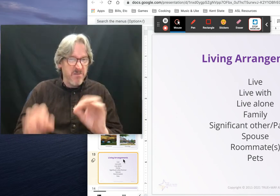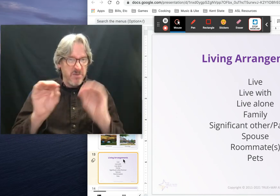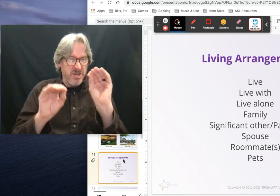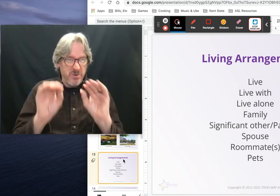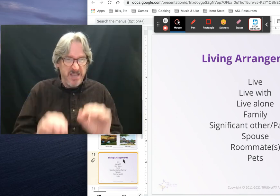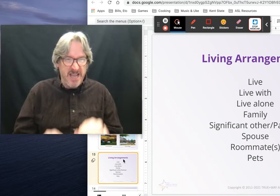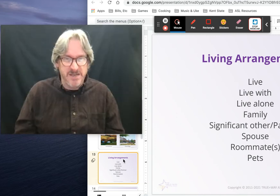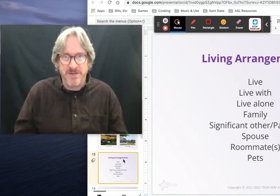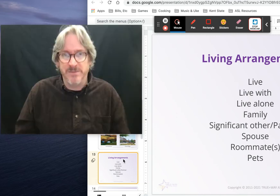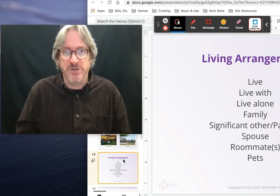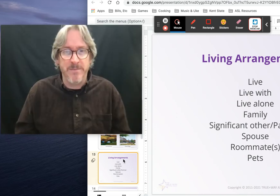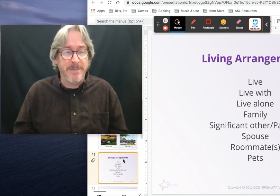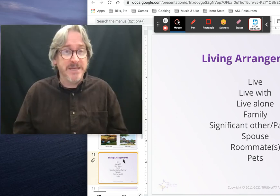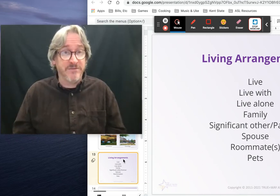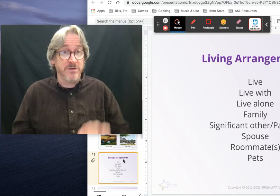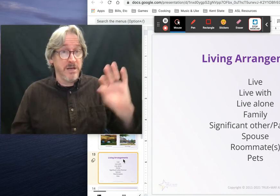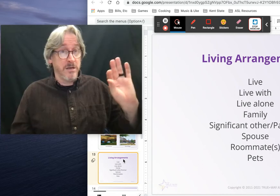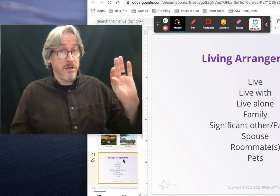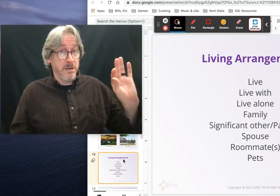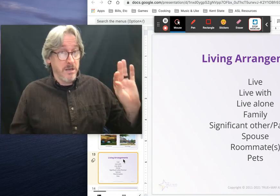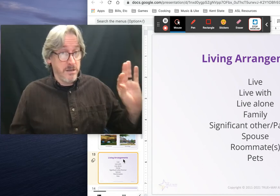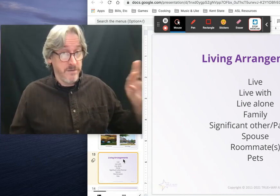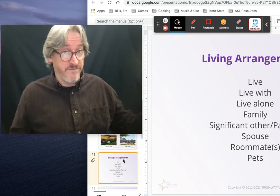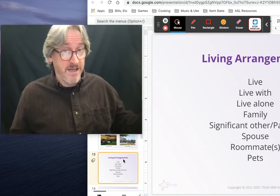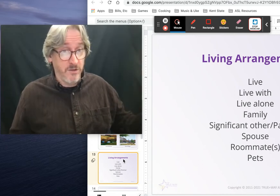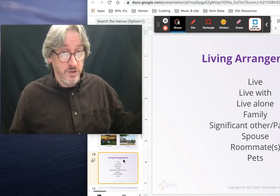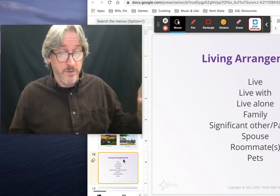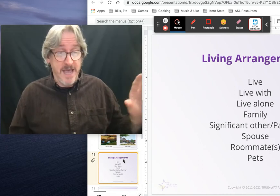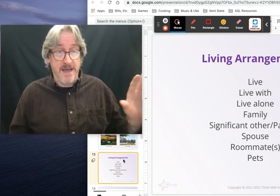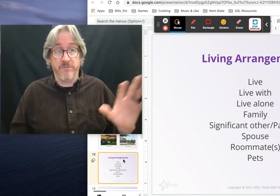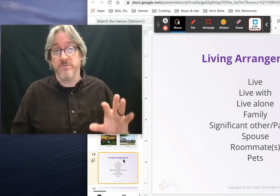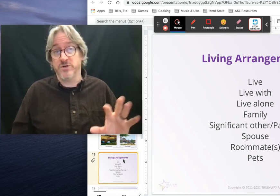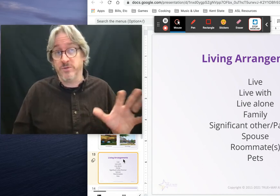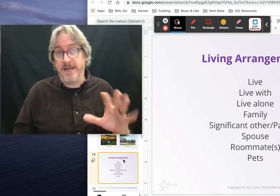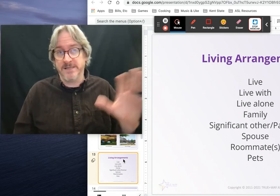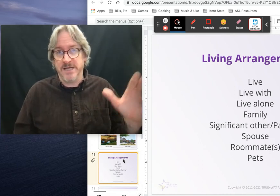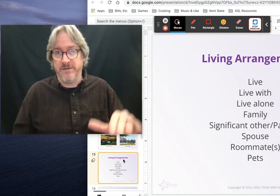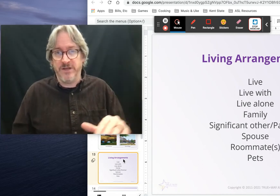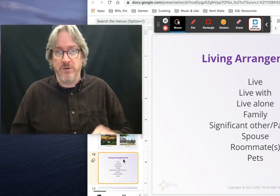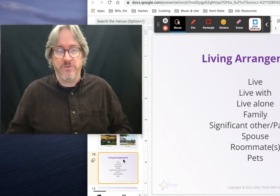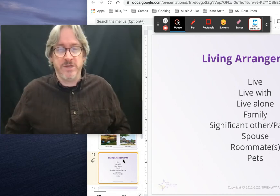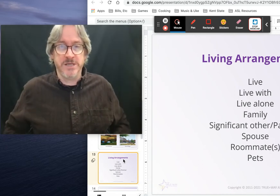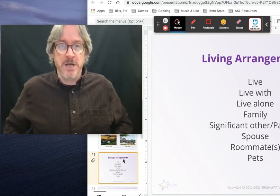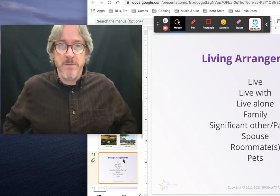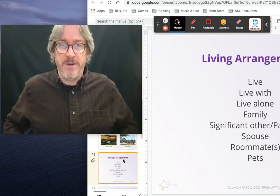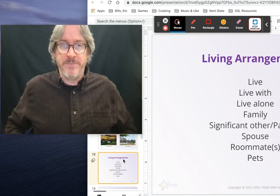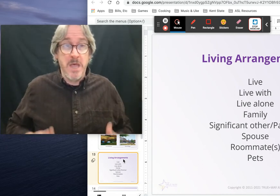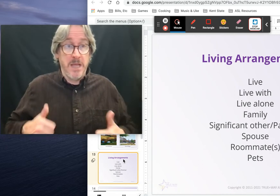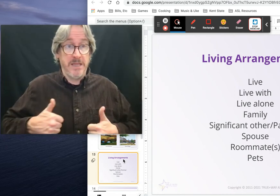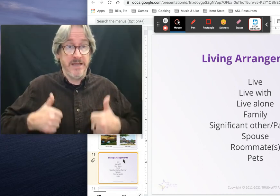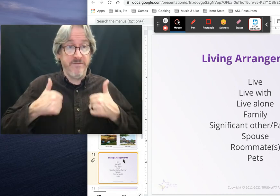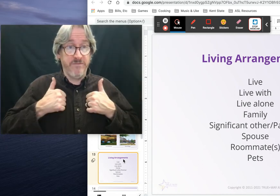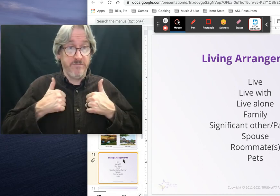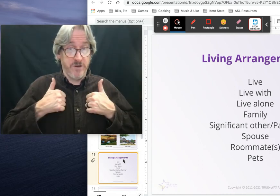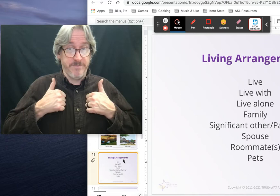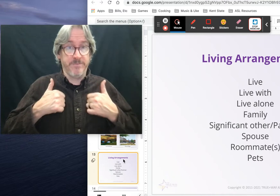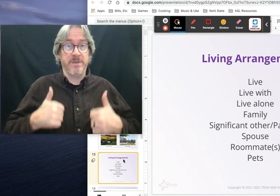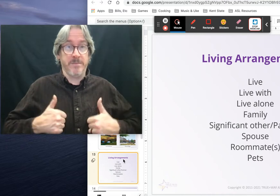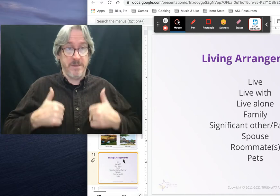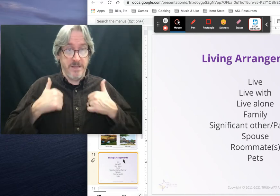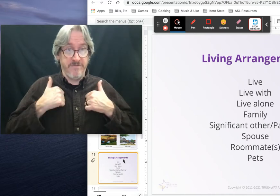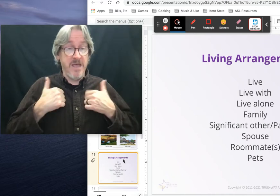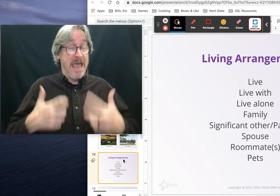bit, and I'm going to be doing that sometimes. So it may be different than the file you get from True ASL if they go through this, but live,